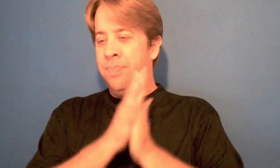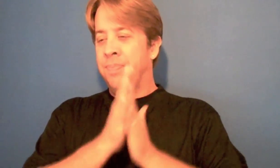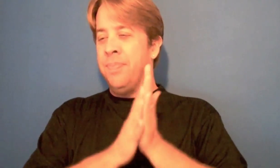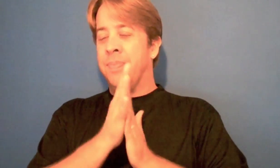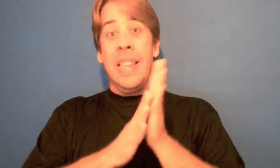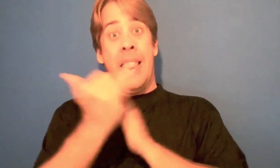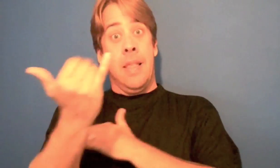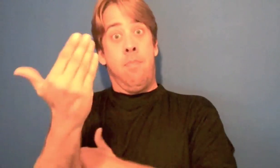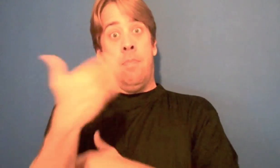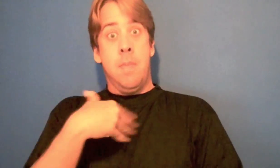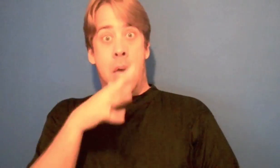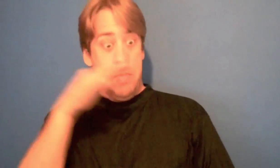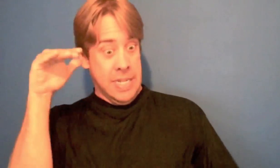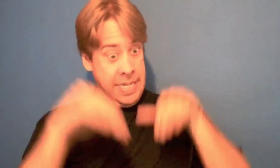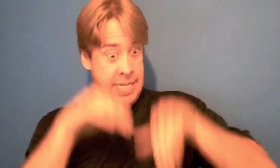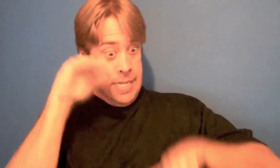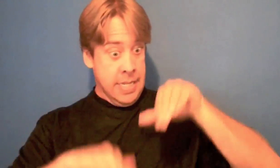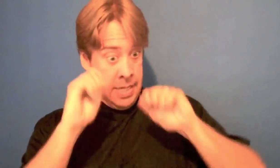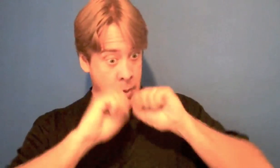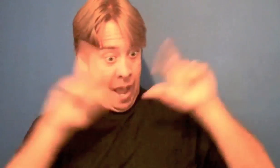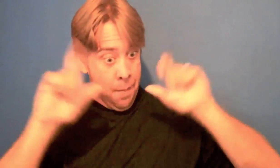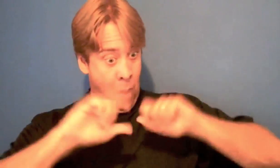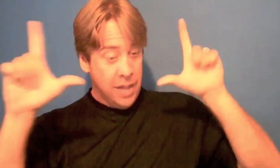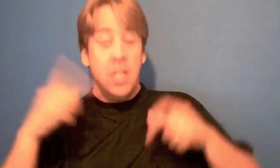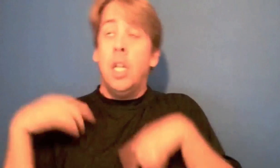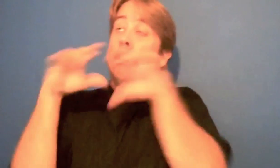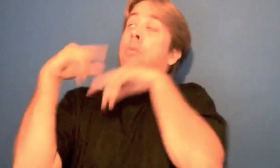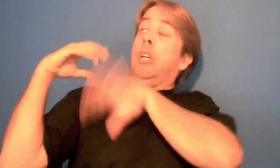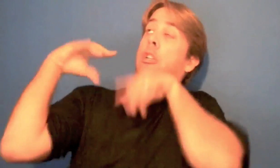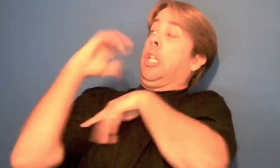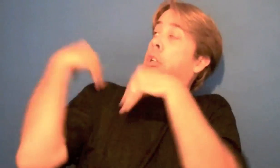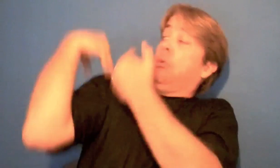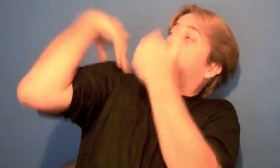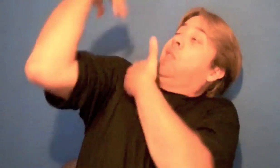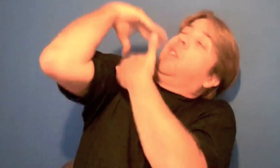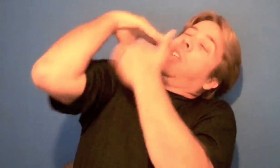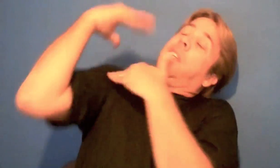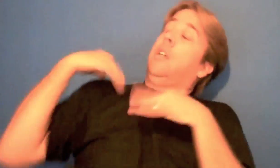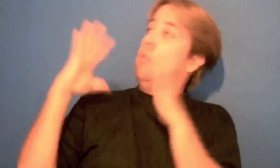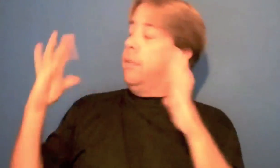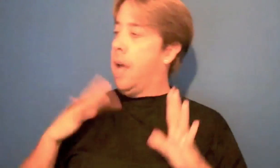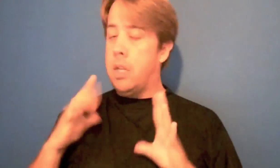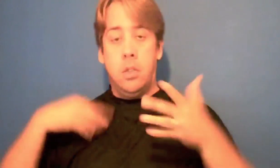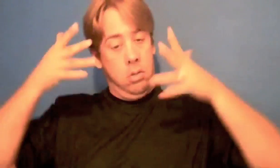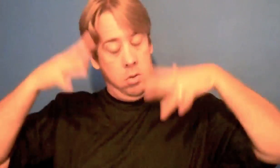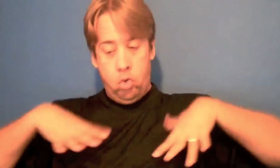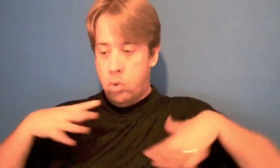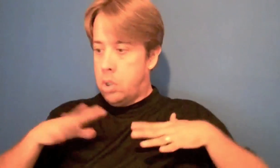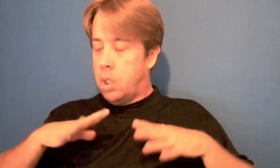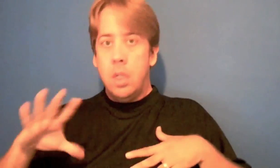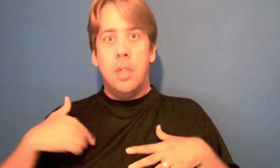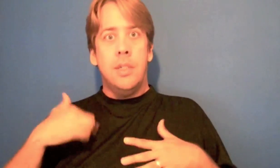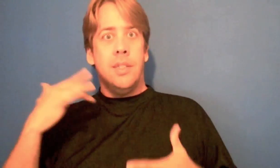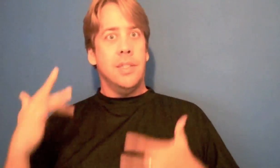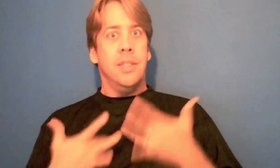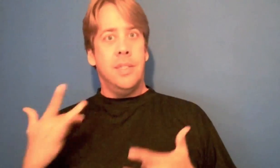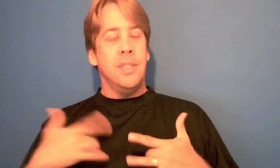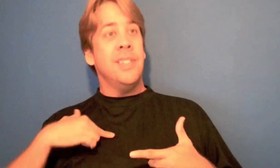I was excited to go to the new school. The morning of, my mom came in and woke me up, and I was so excited I jumped out of bed, put on